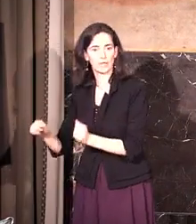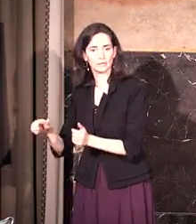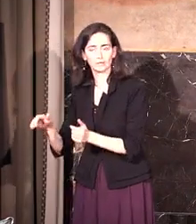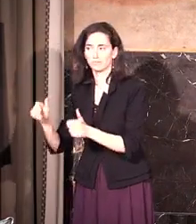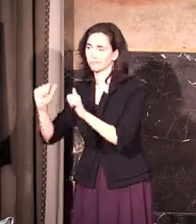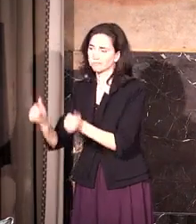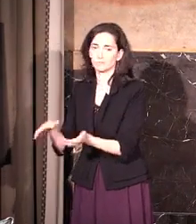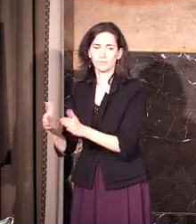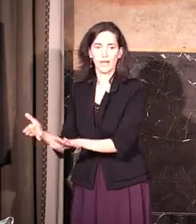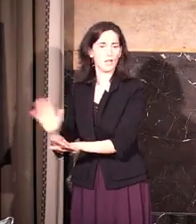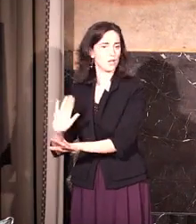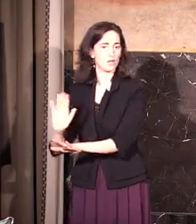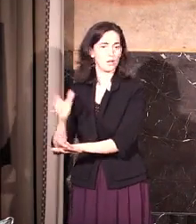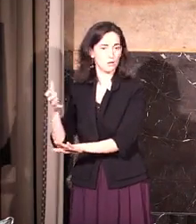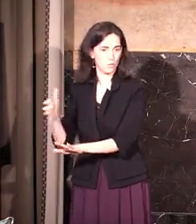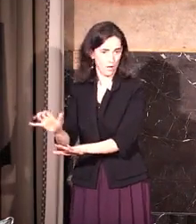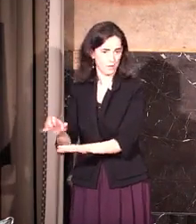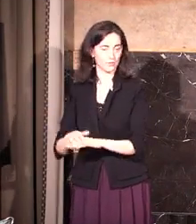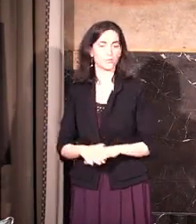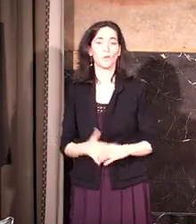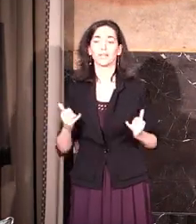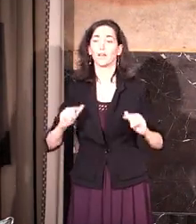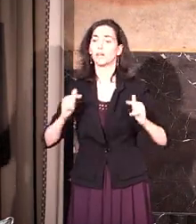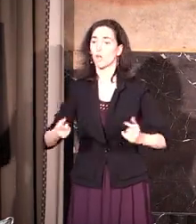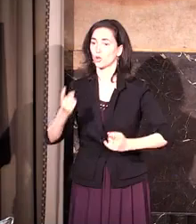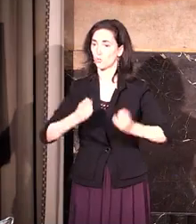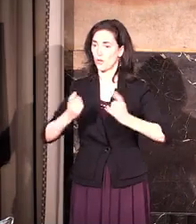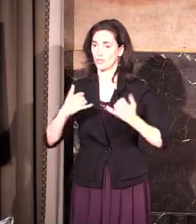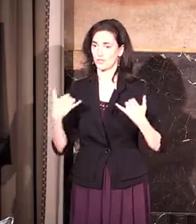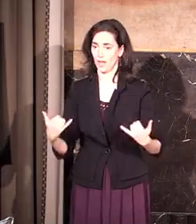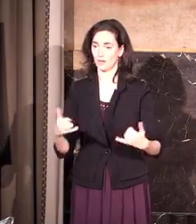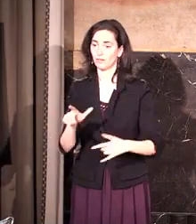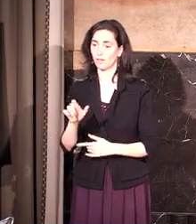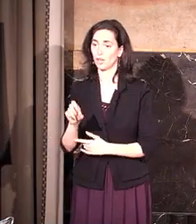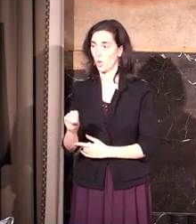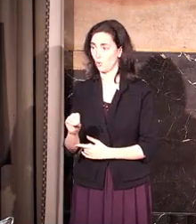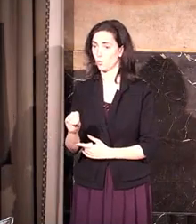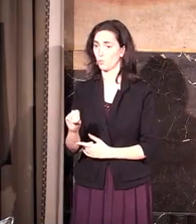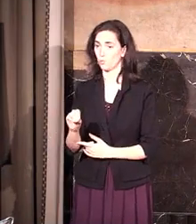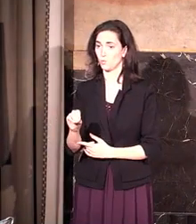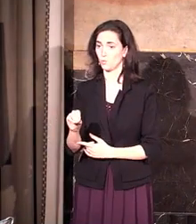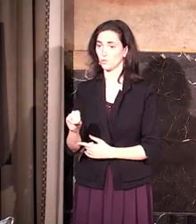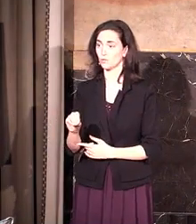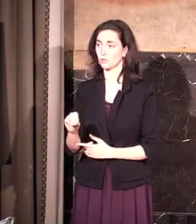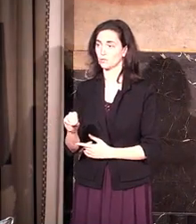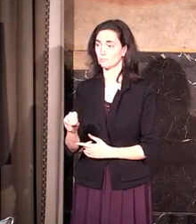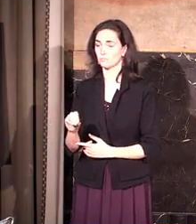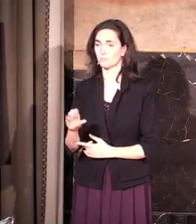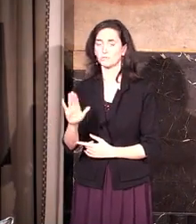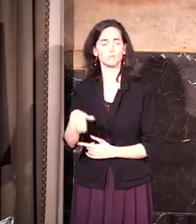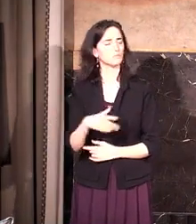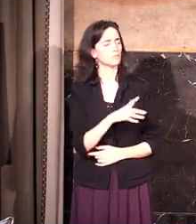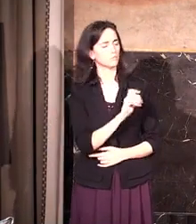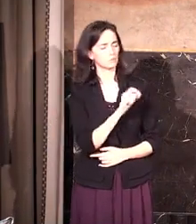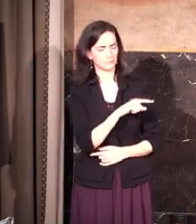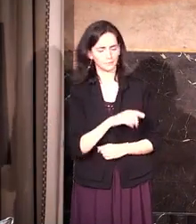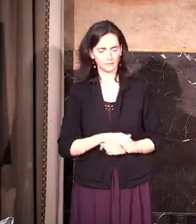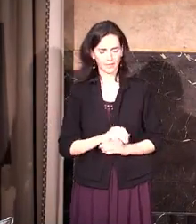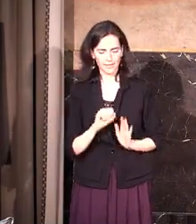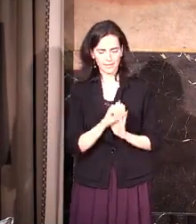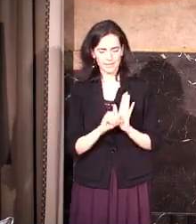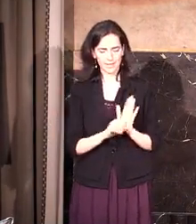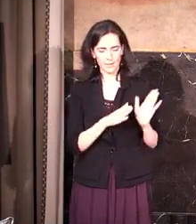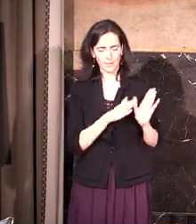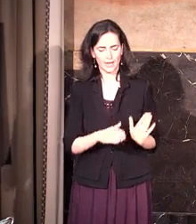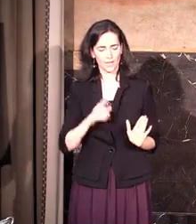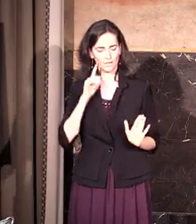So with that, we will take some questions. Leo. What's the state's plan with regard to contact tracing, and